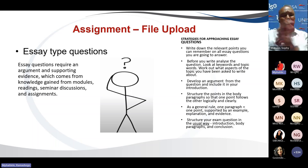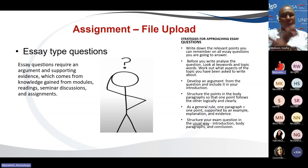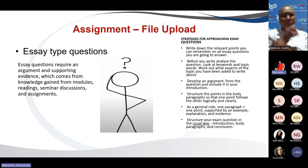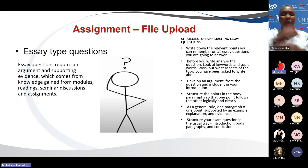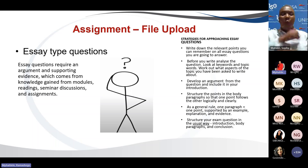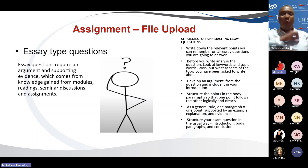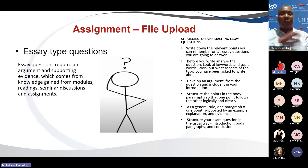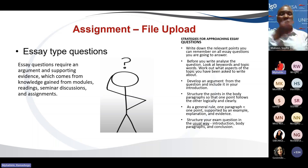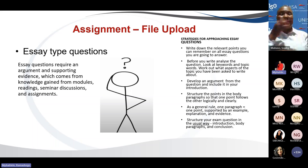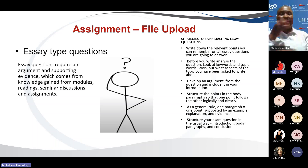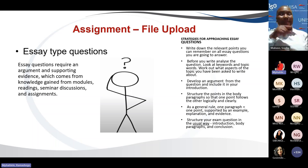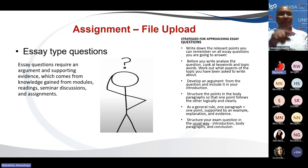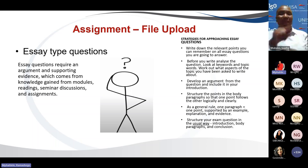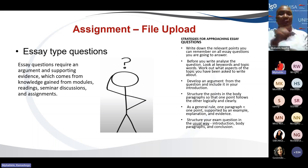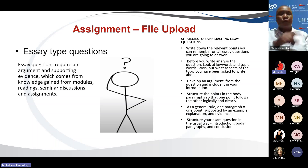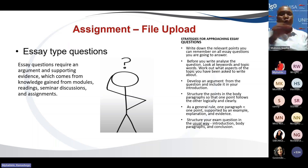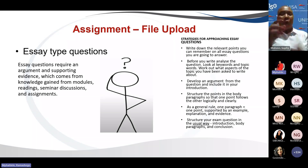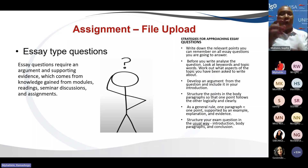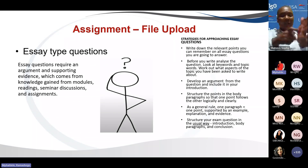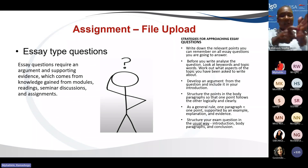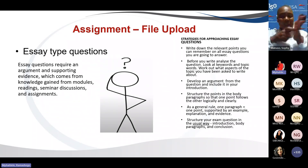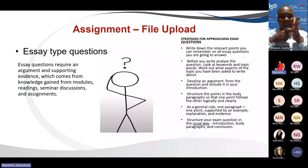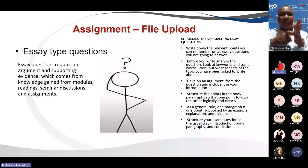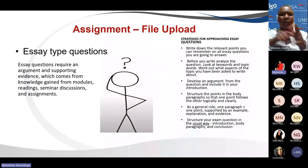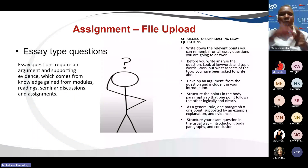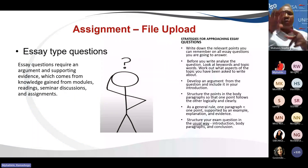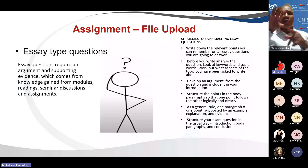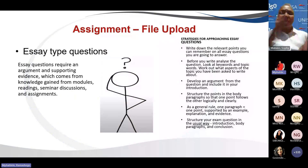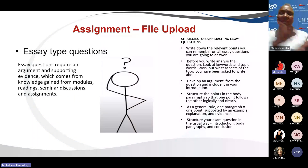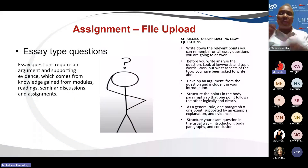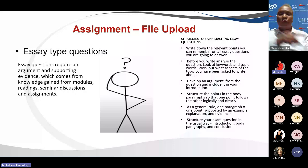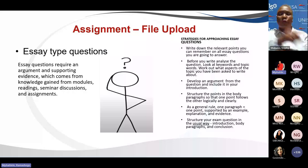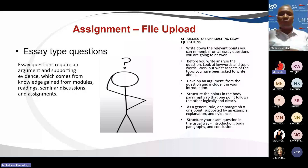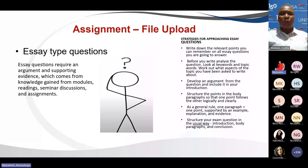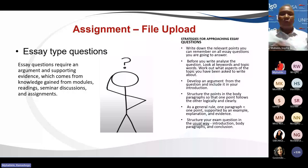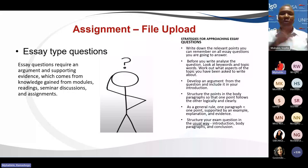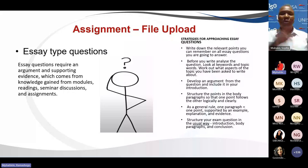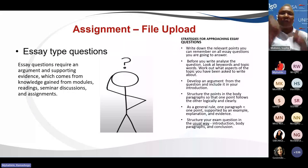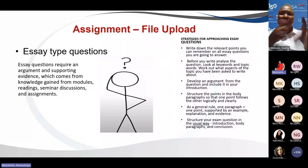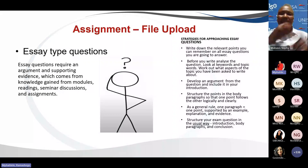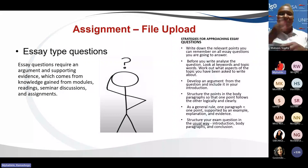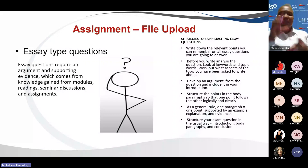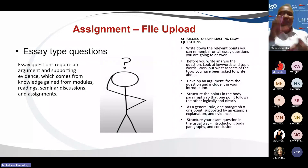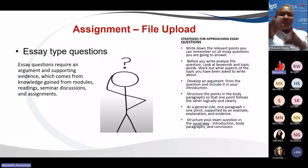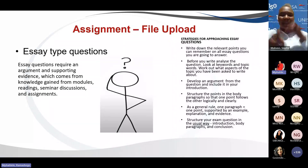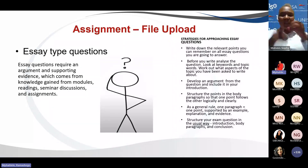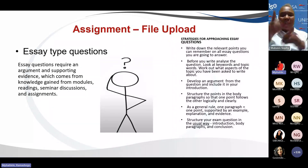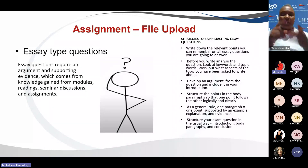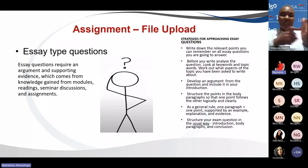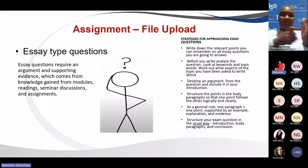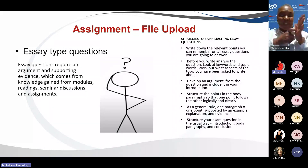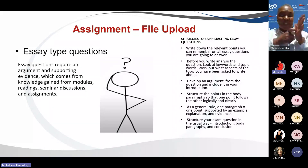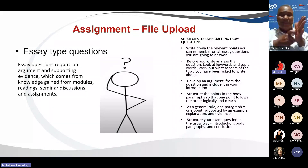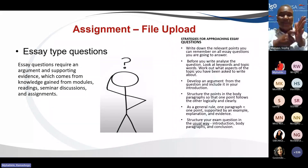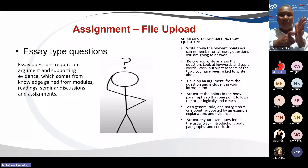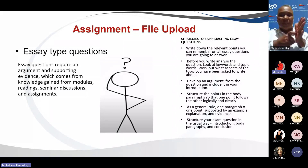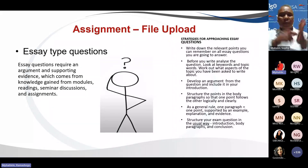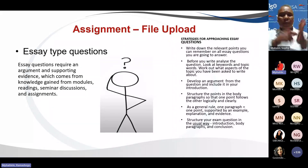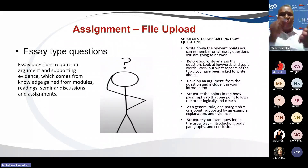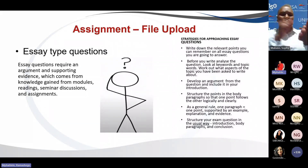you advantages. So you'll find some of you, the question says discuss advantages. Then you